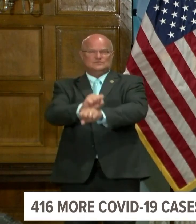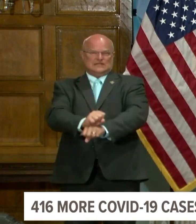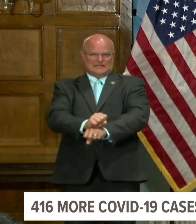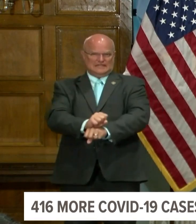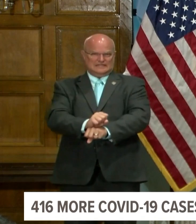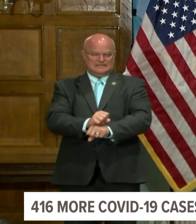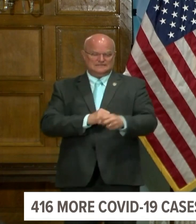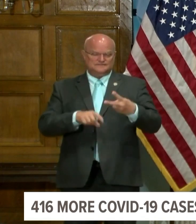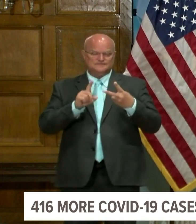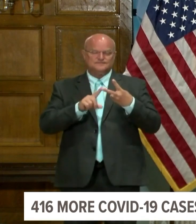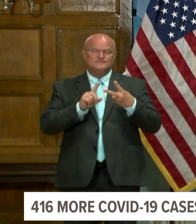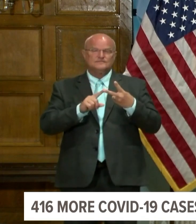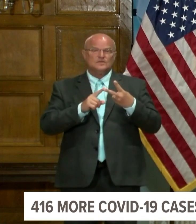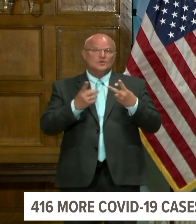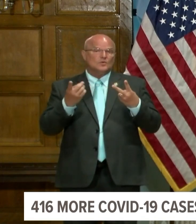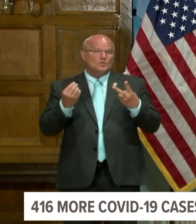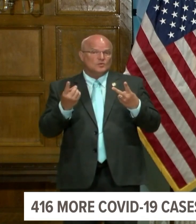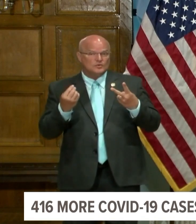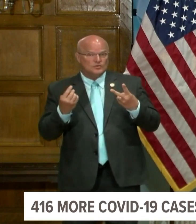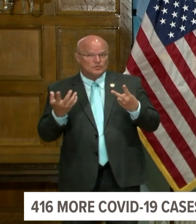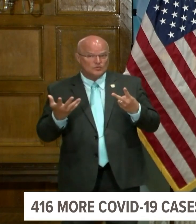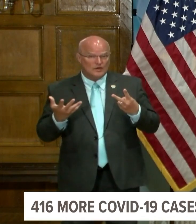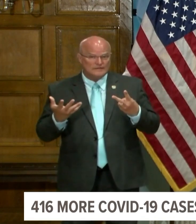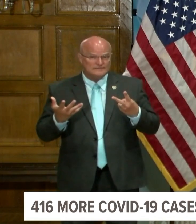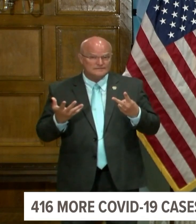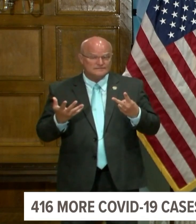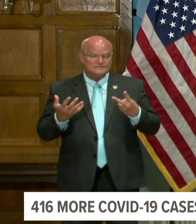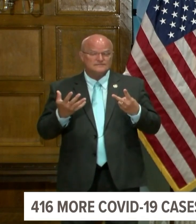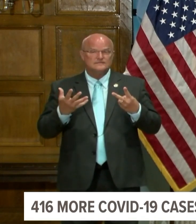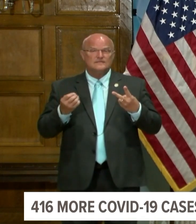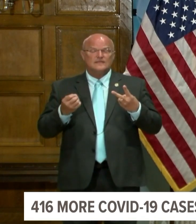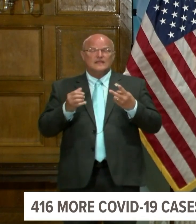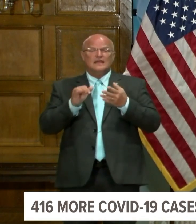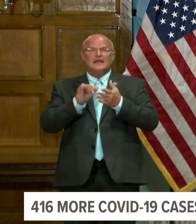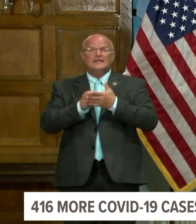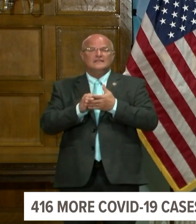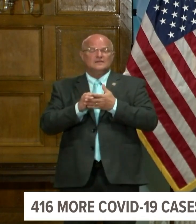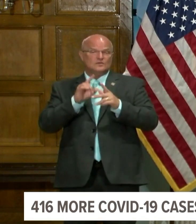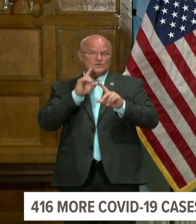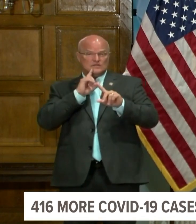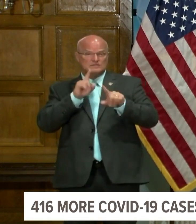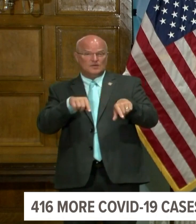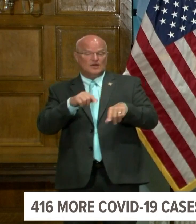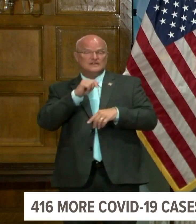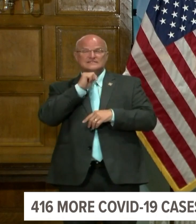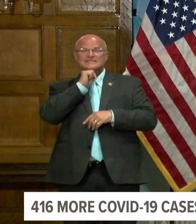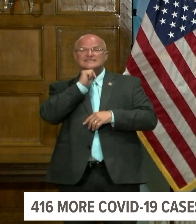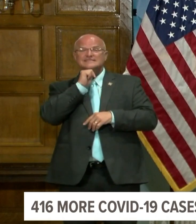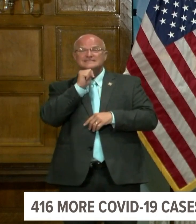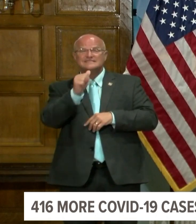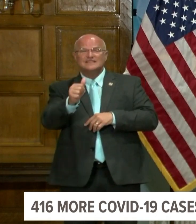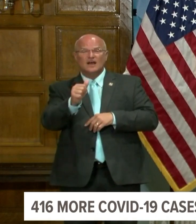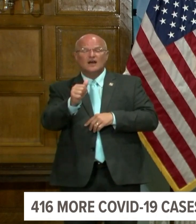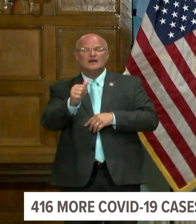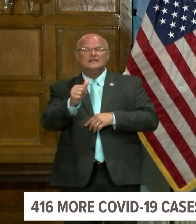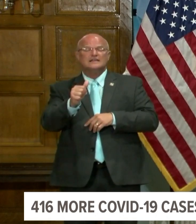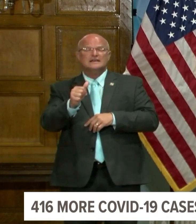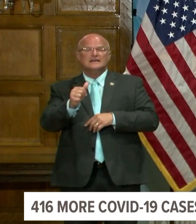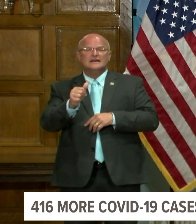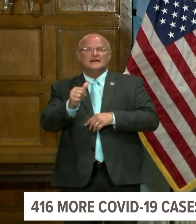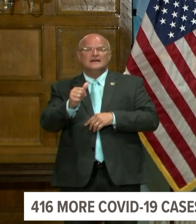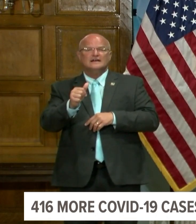is. Secondly, what are we going to do about it? And the response is not passing